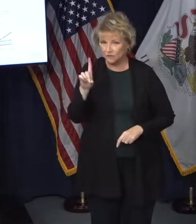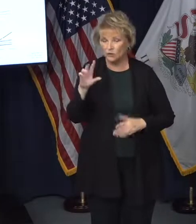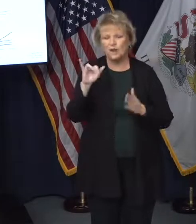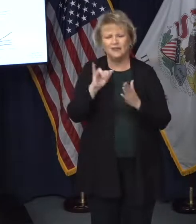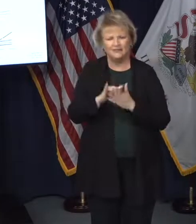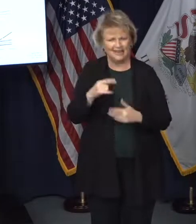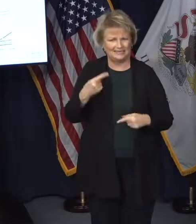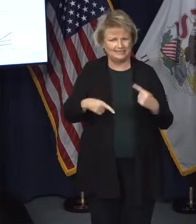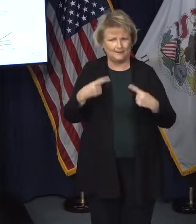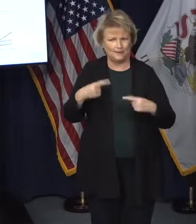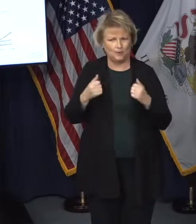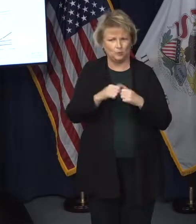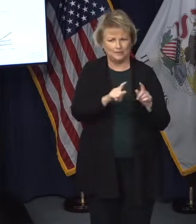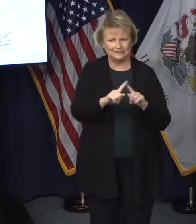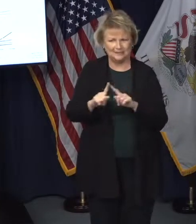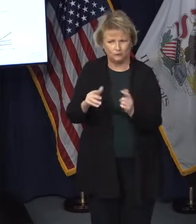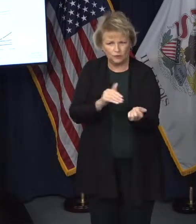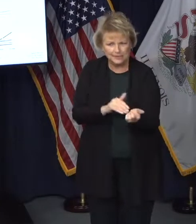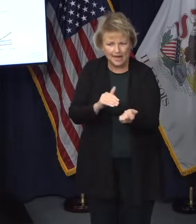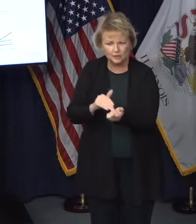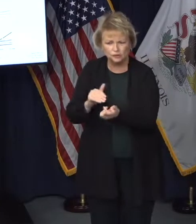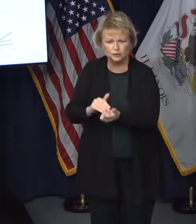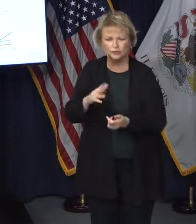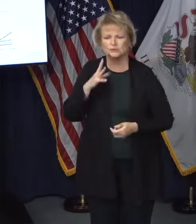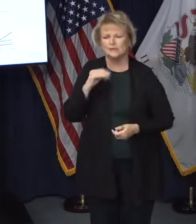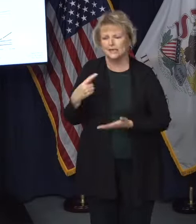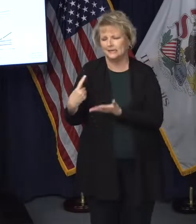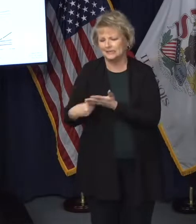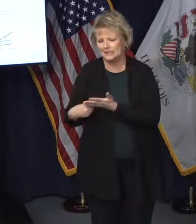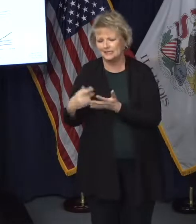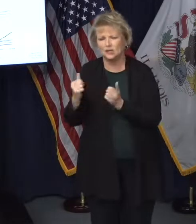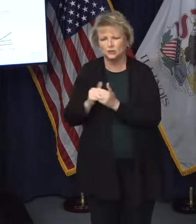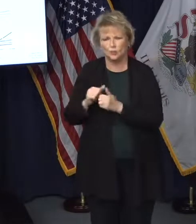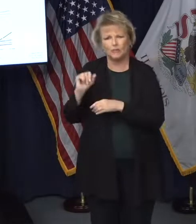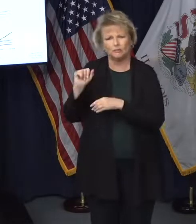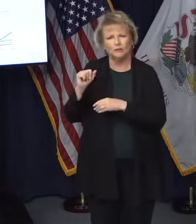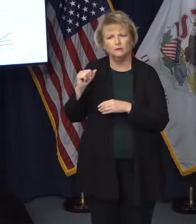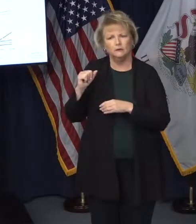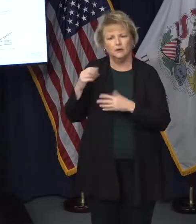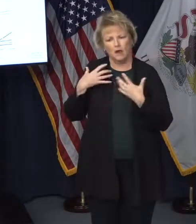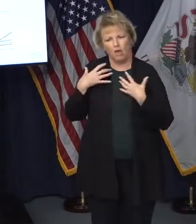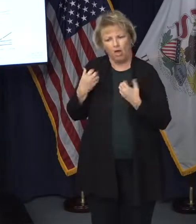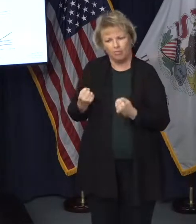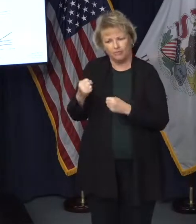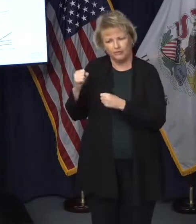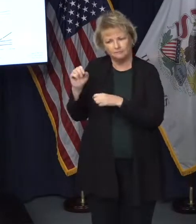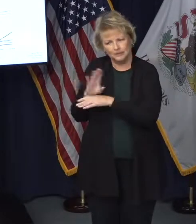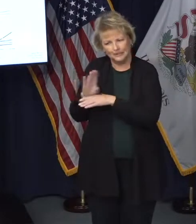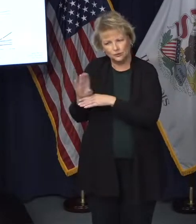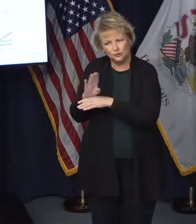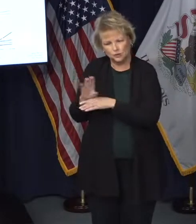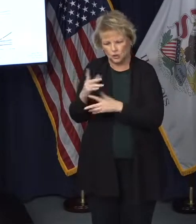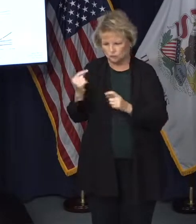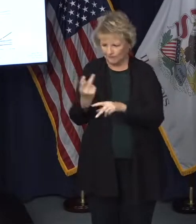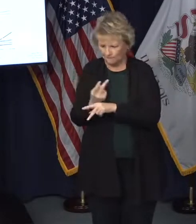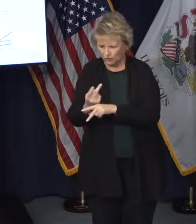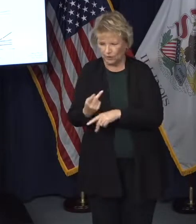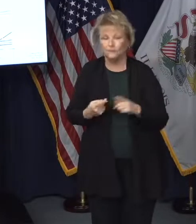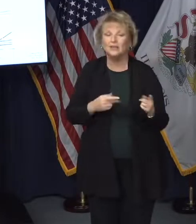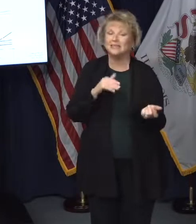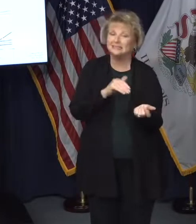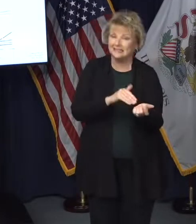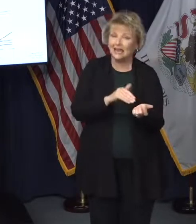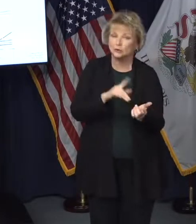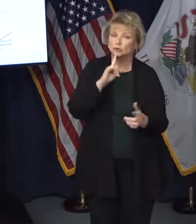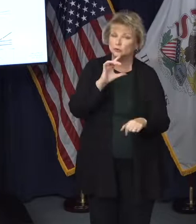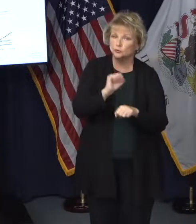think, among the doctors as well as a discussion with the industry, trying to make accommodation here, because doctors certainly